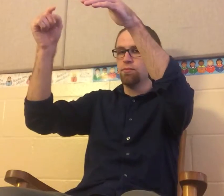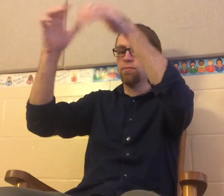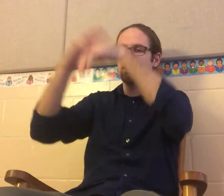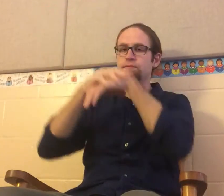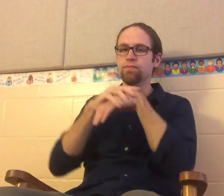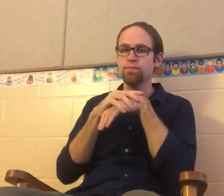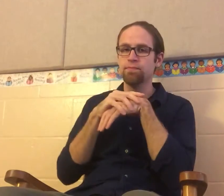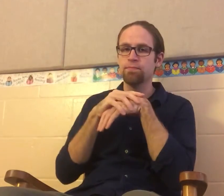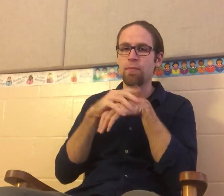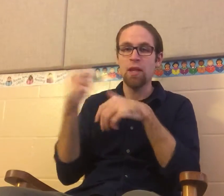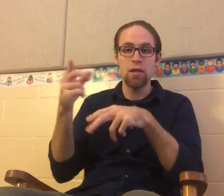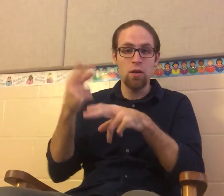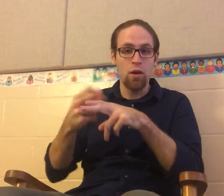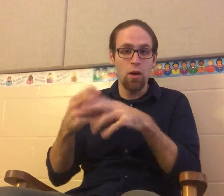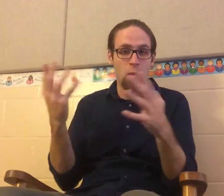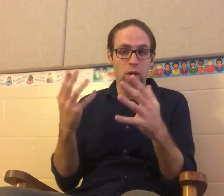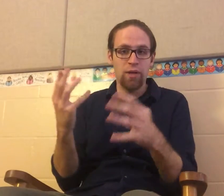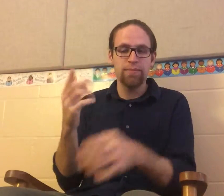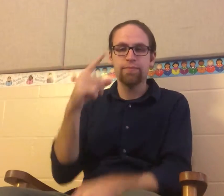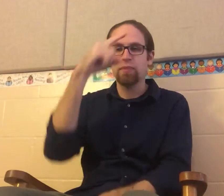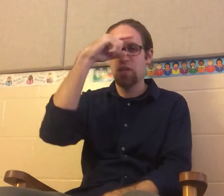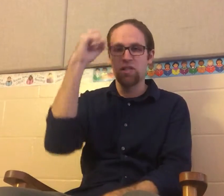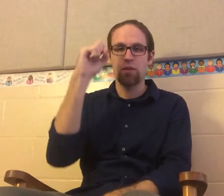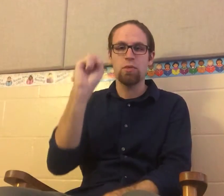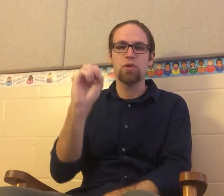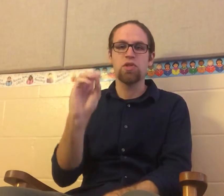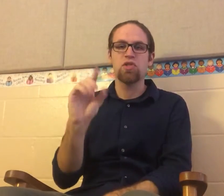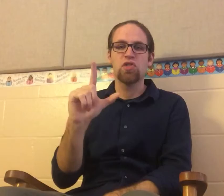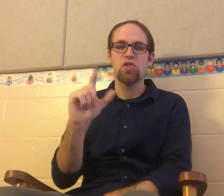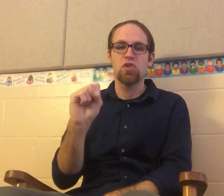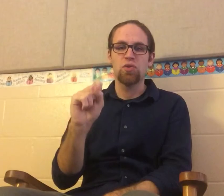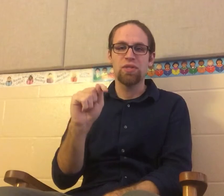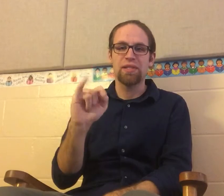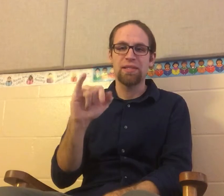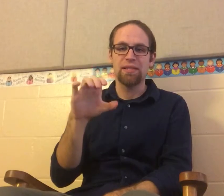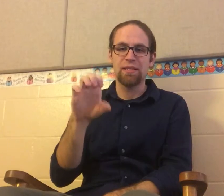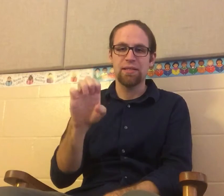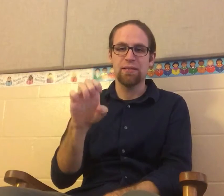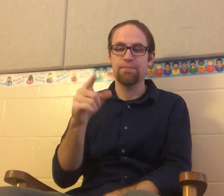This is called the summer solstice and is referred to as the longest day of the year.